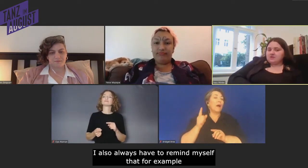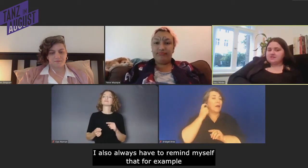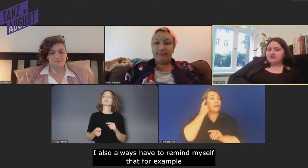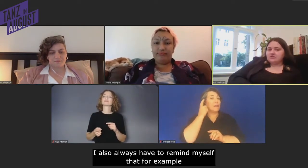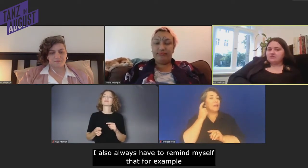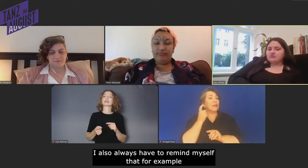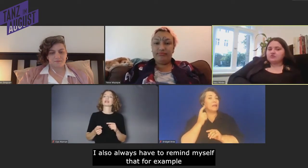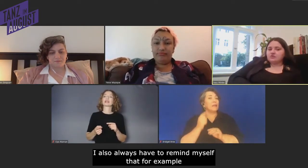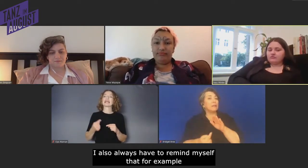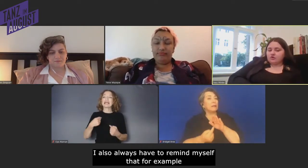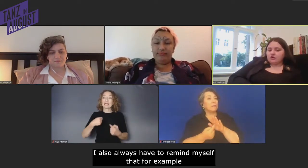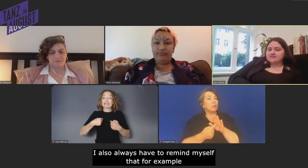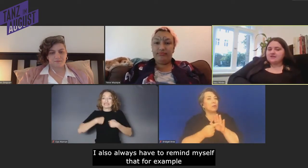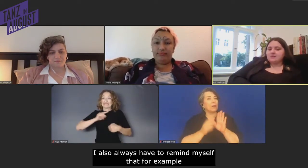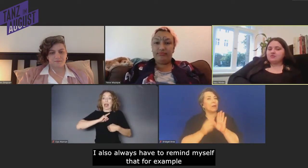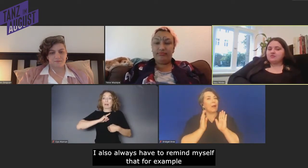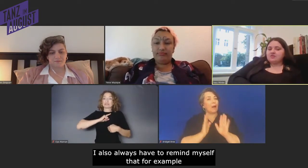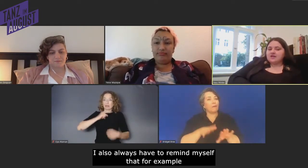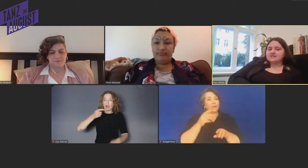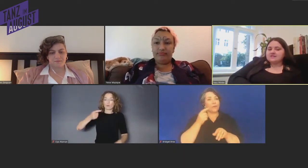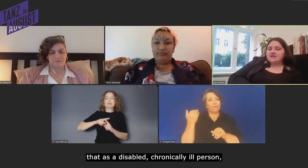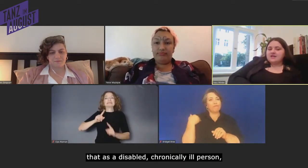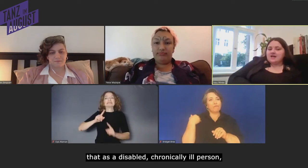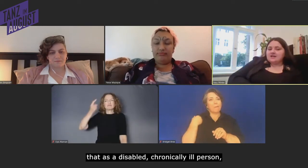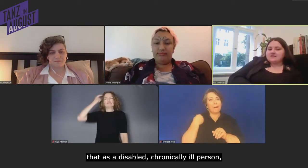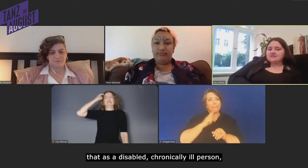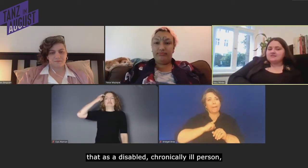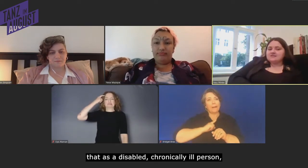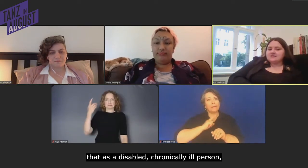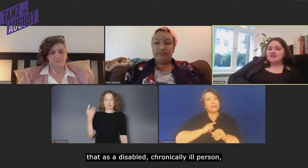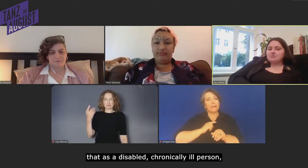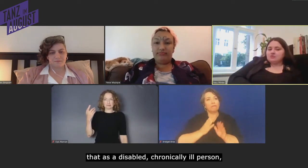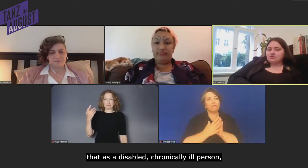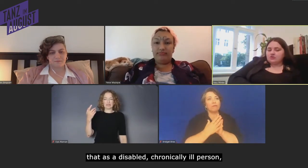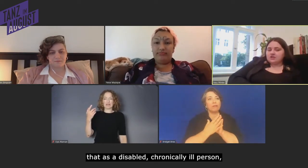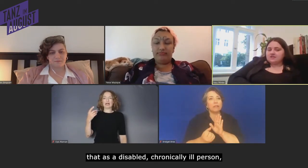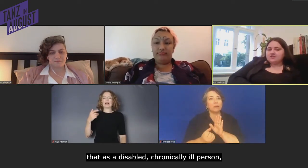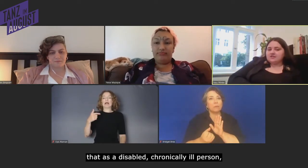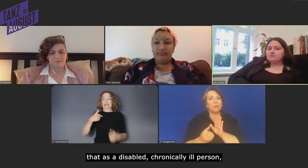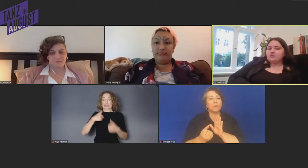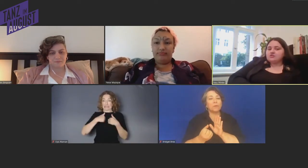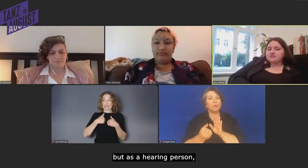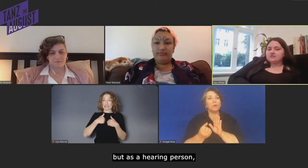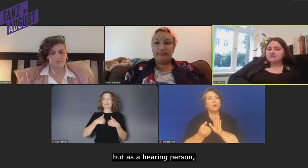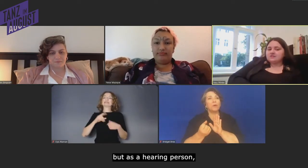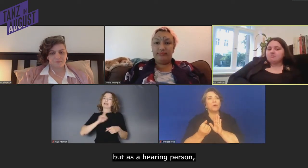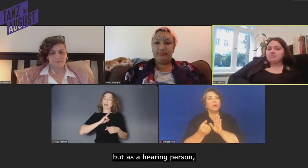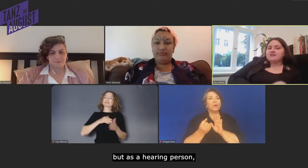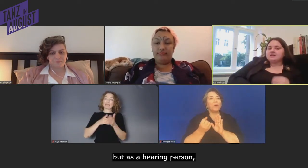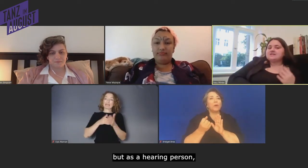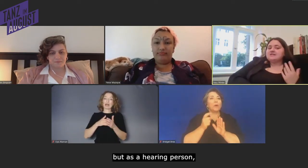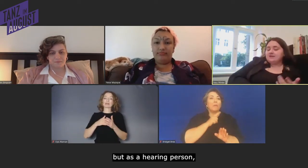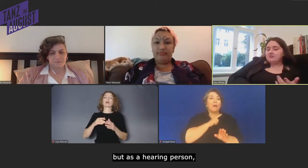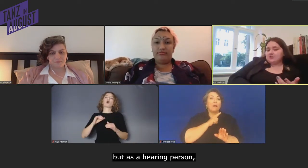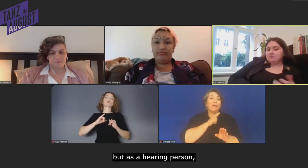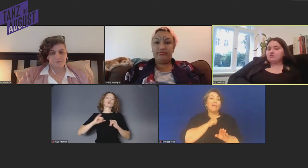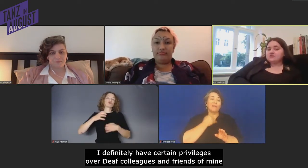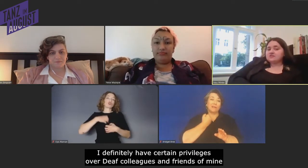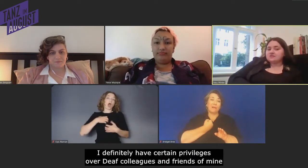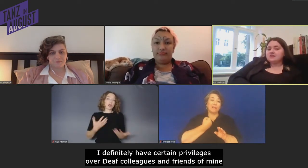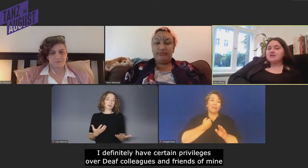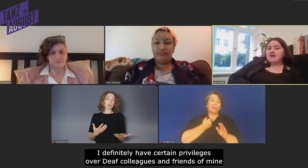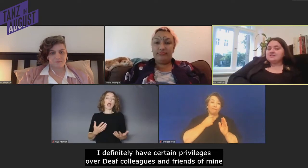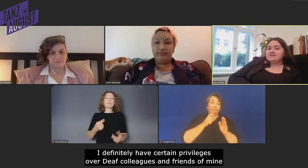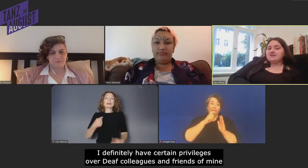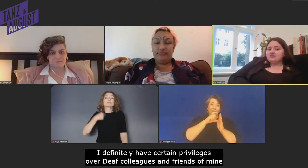remind myself of. So, for example, that as a disabled, chronically ill person, but as a hearing